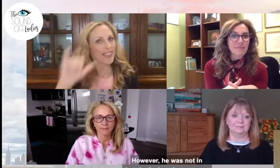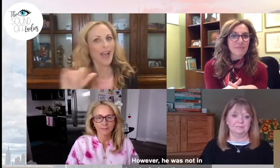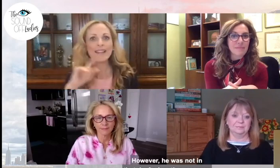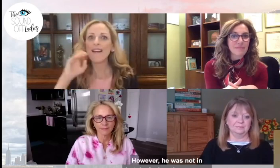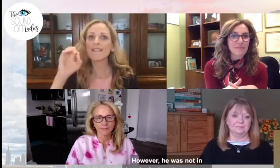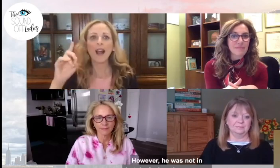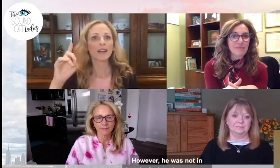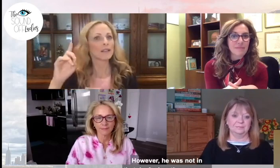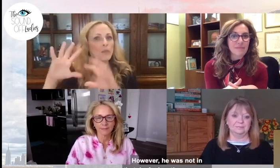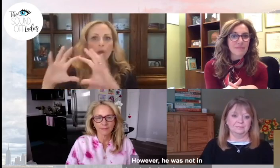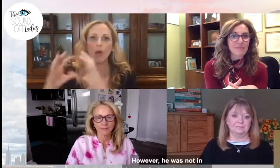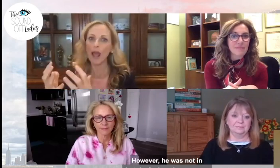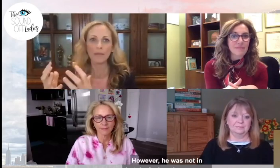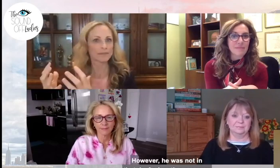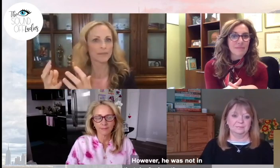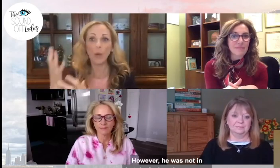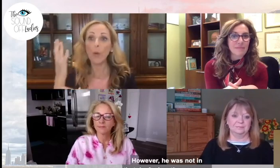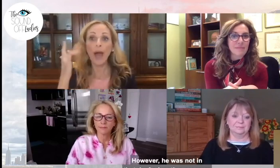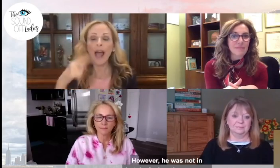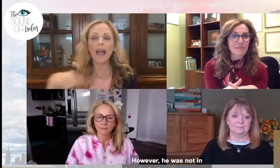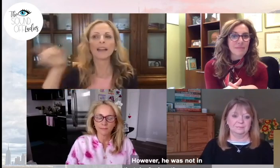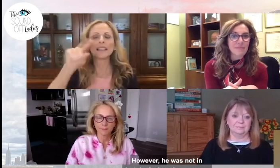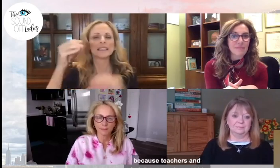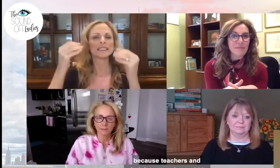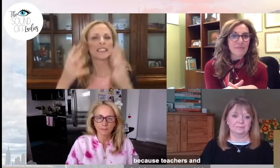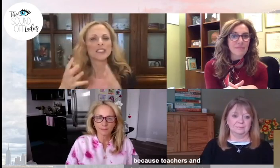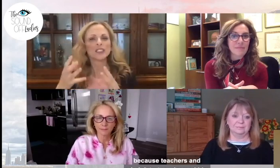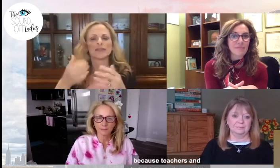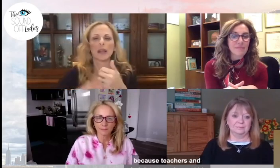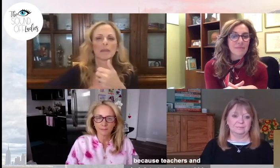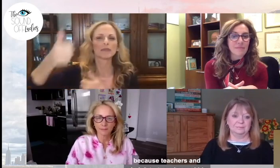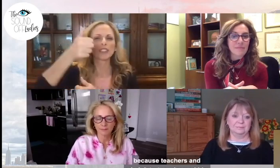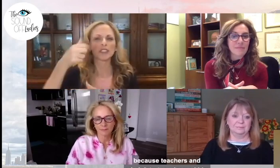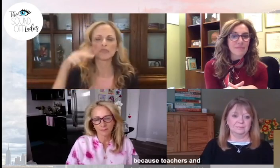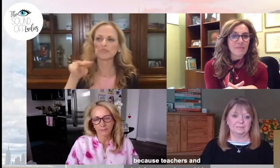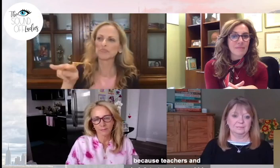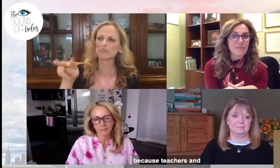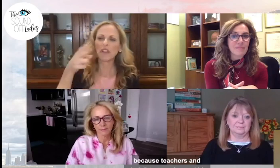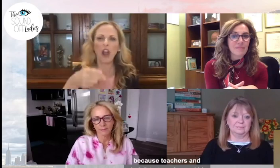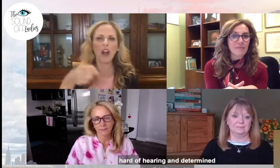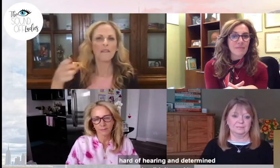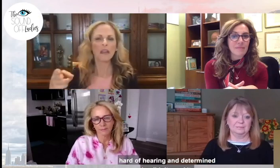However, Wawa was never in that deaf ed program because his teachers and